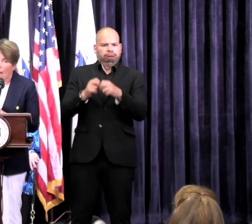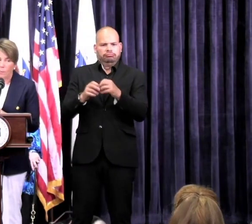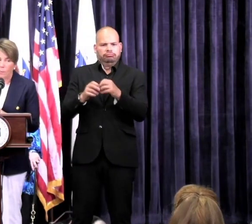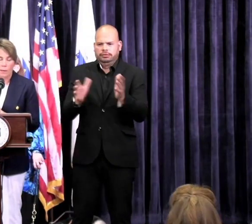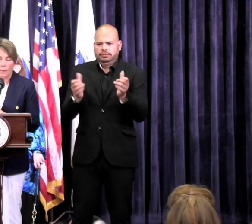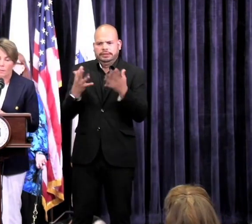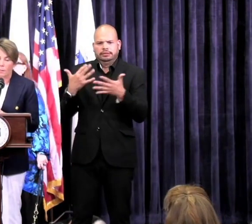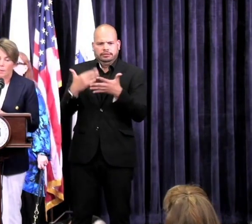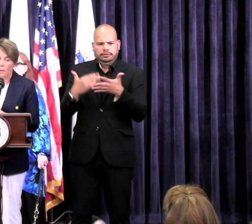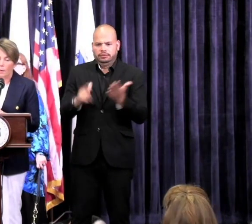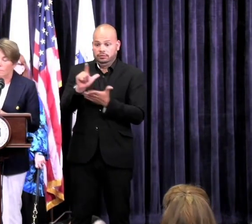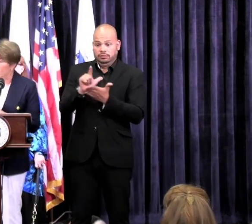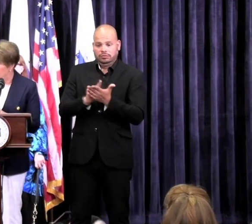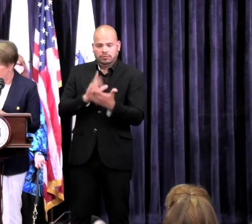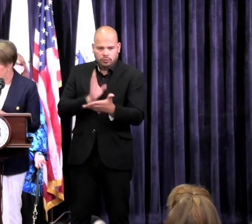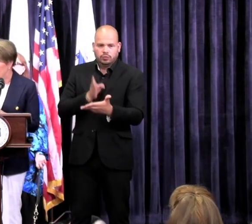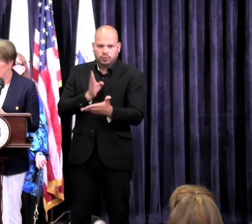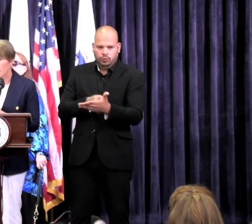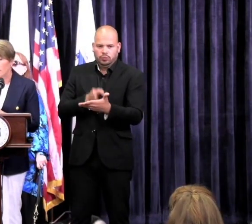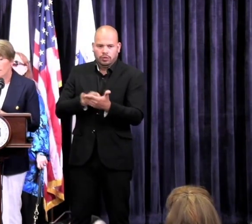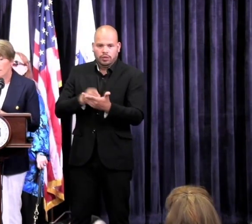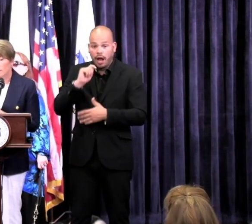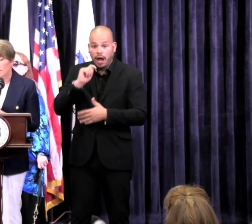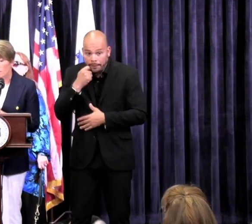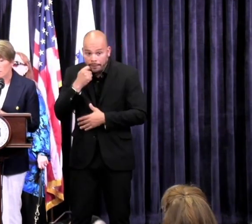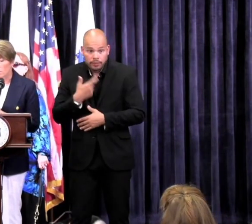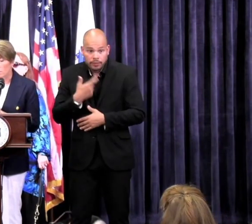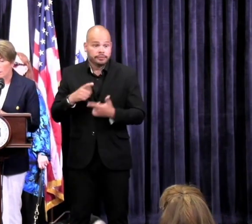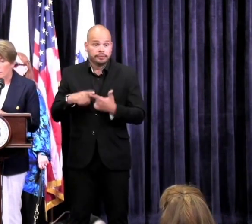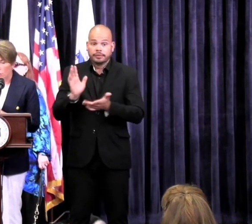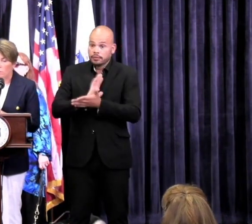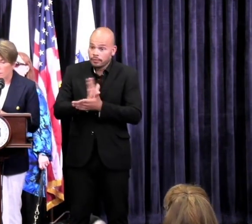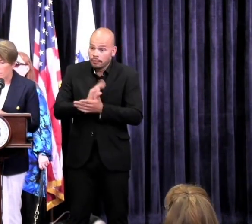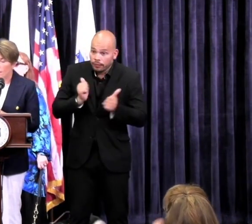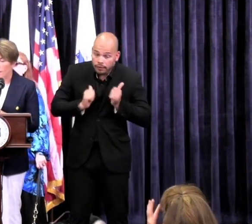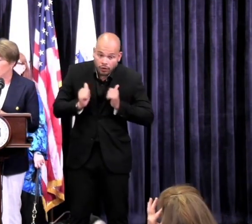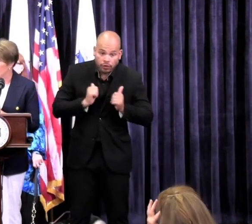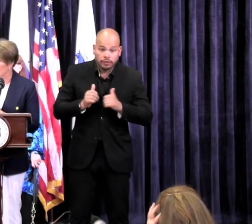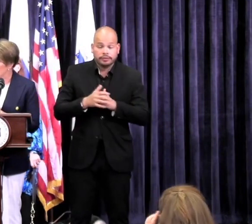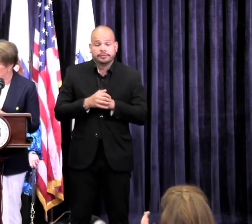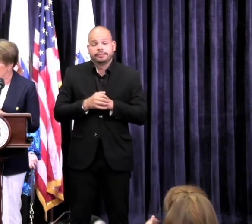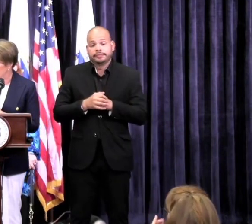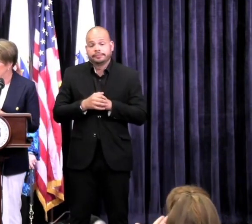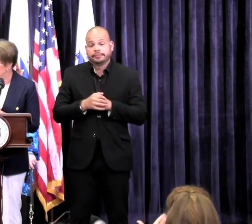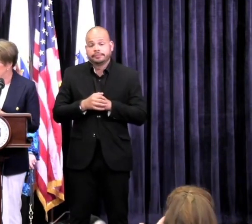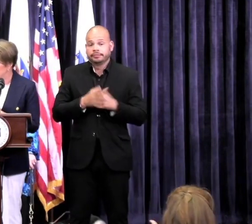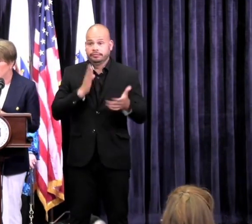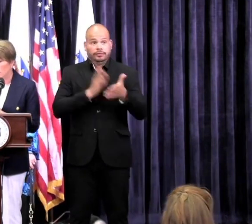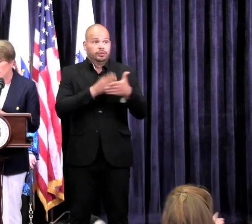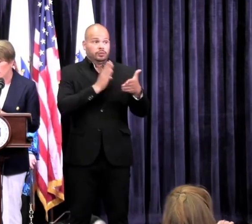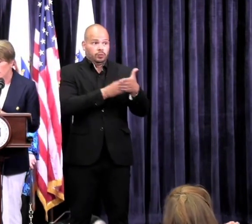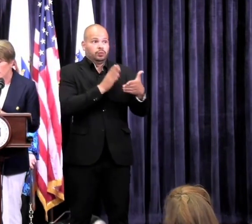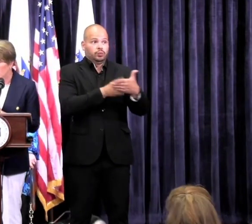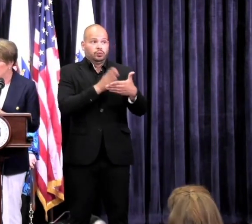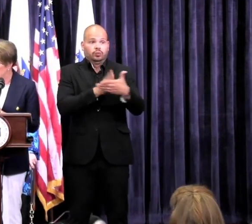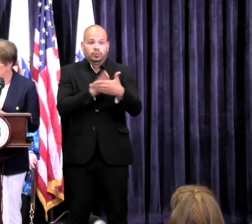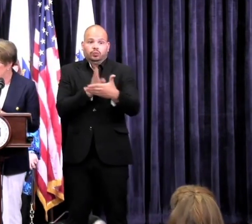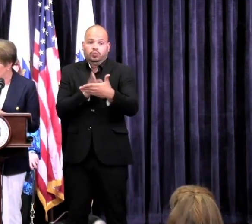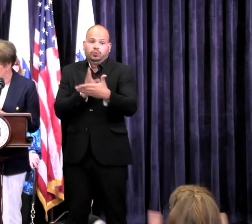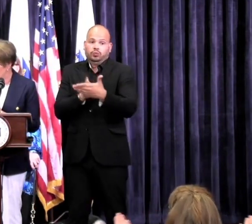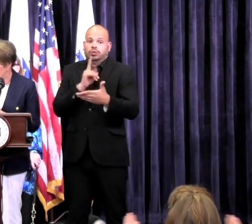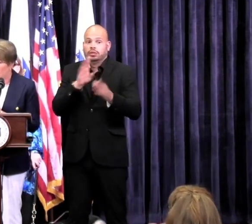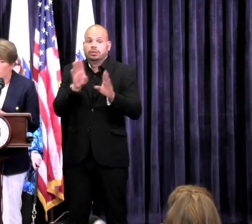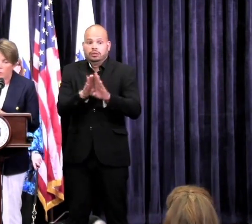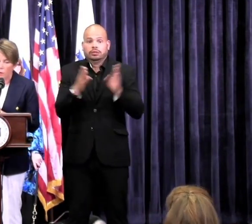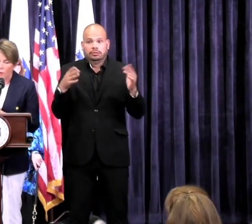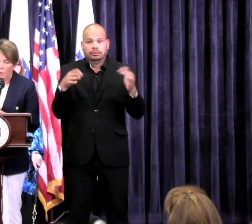against Apple against movie theater chains to ensure that they did what they needed to do to to make their